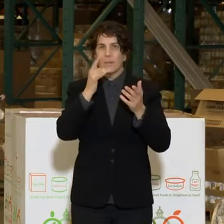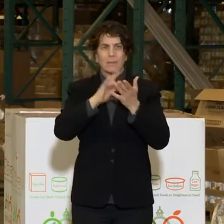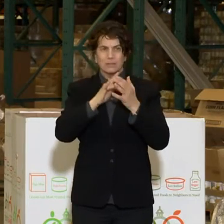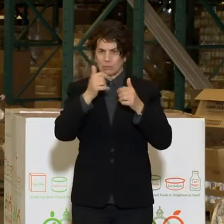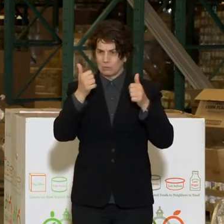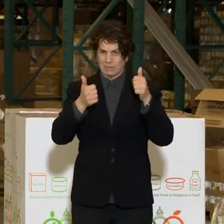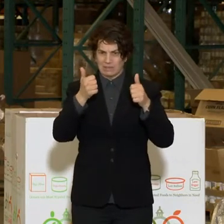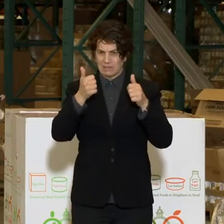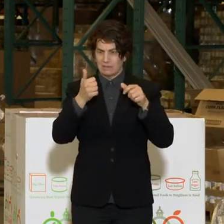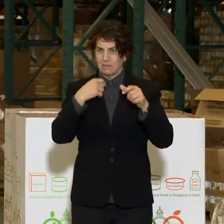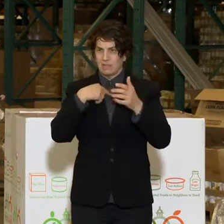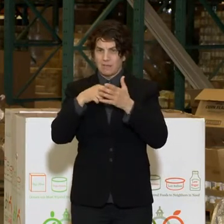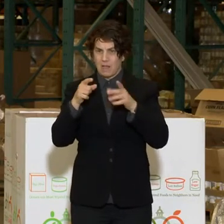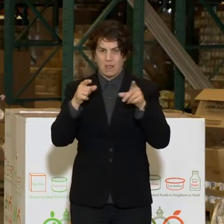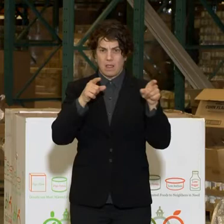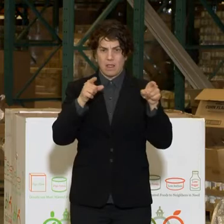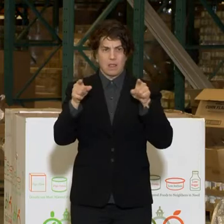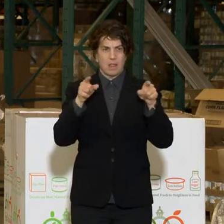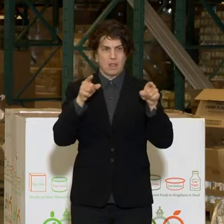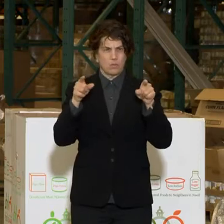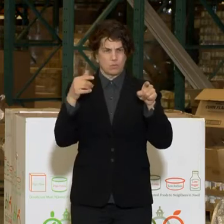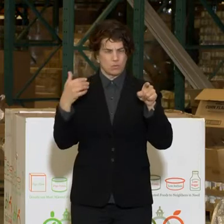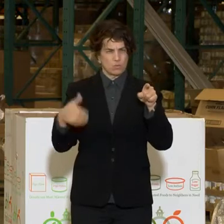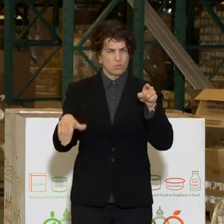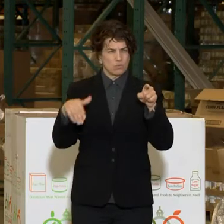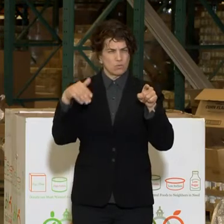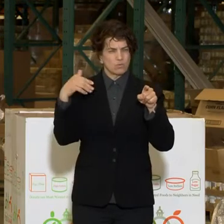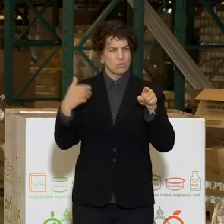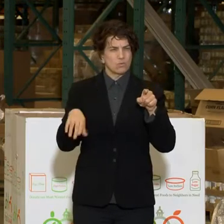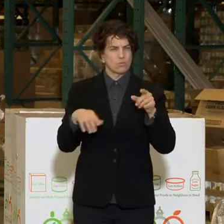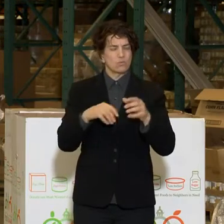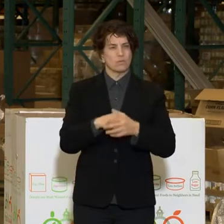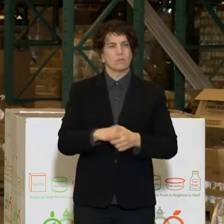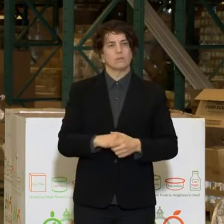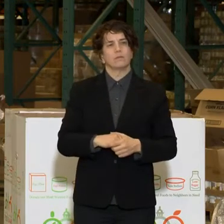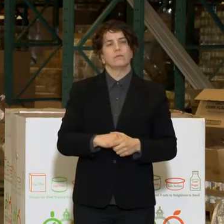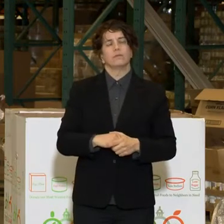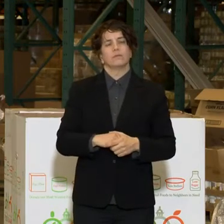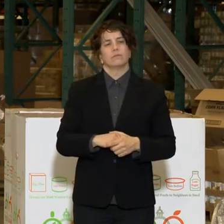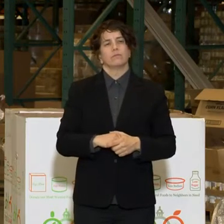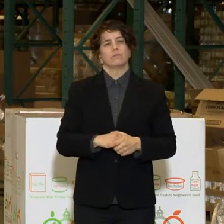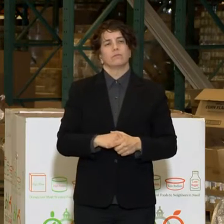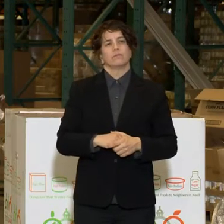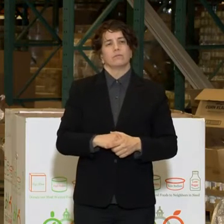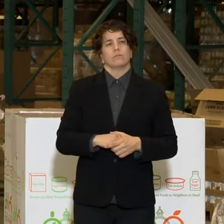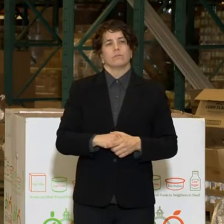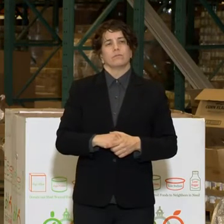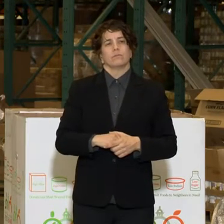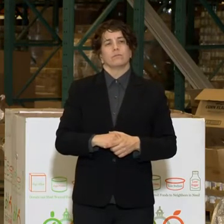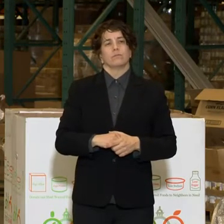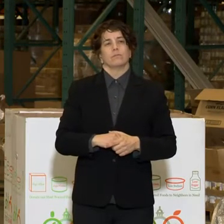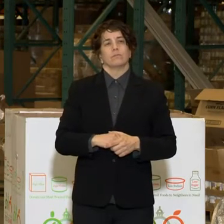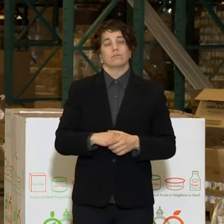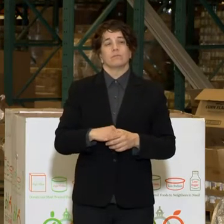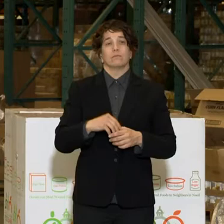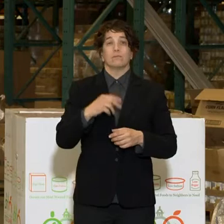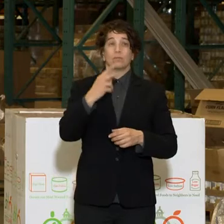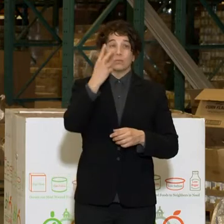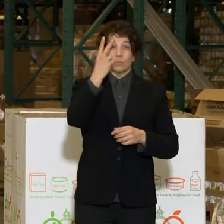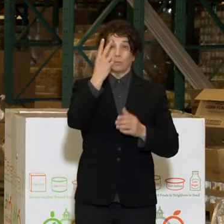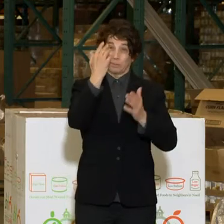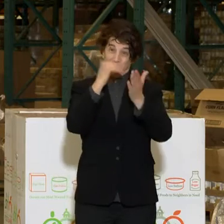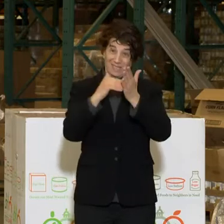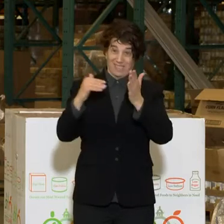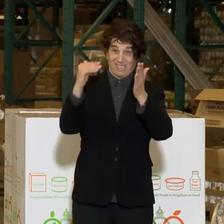legislation today, I'm also announcing that I have allocated $2 million in local contingency funds to the Department of